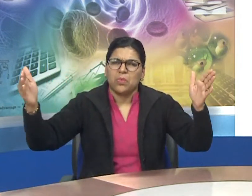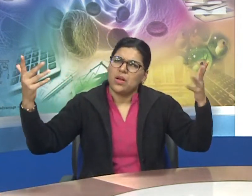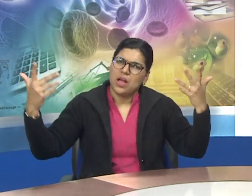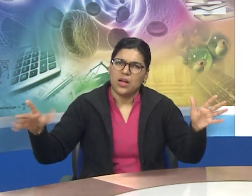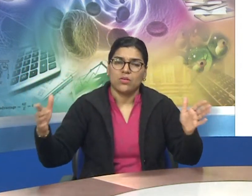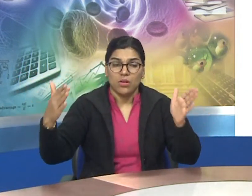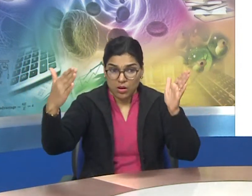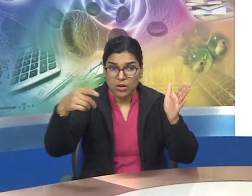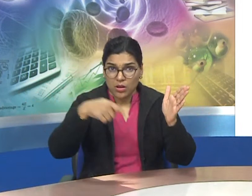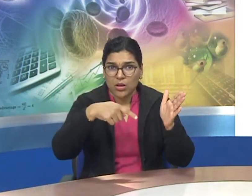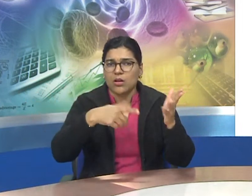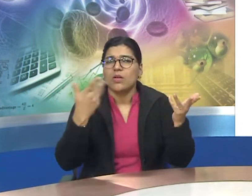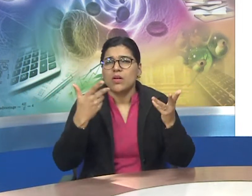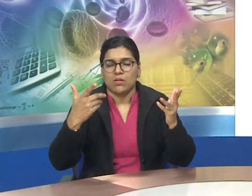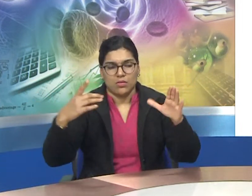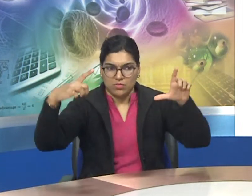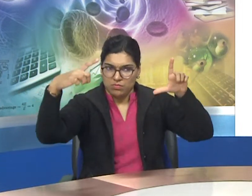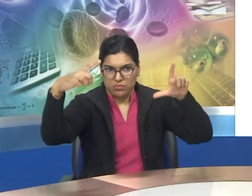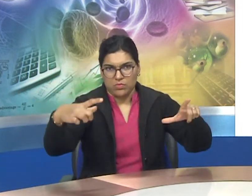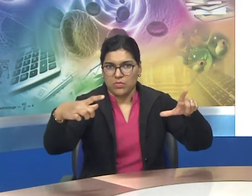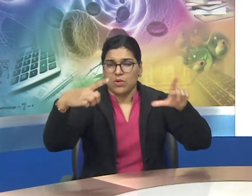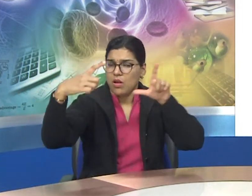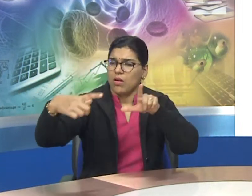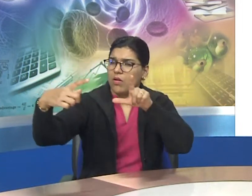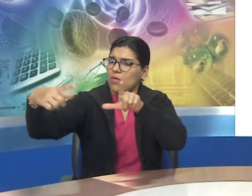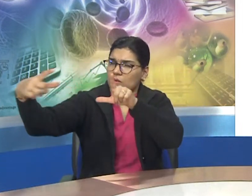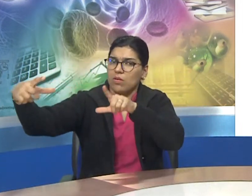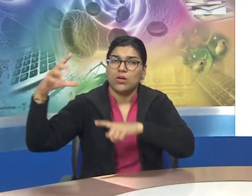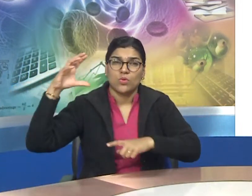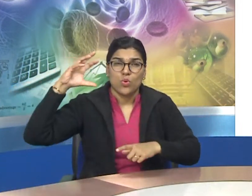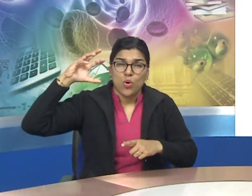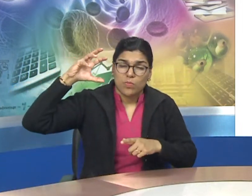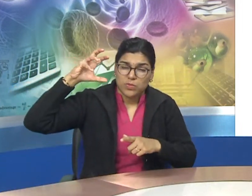You may have seen this solar plant.